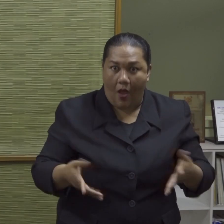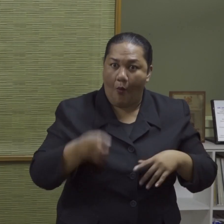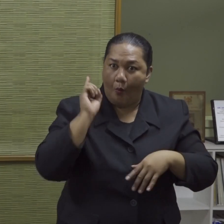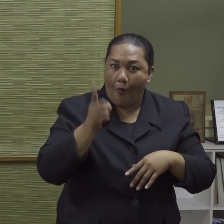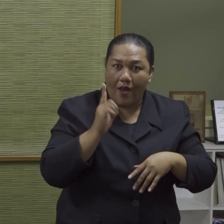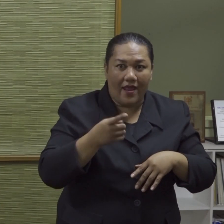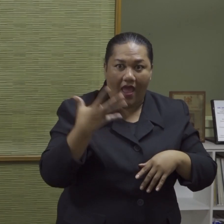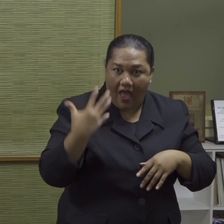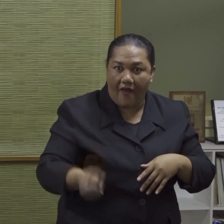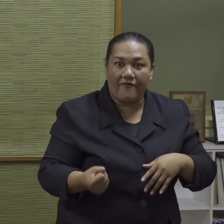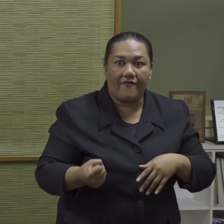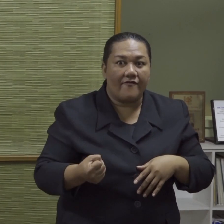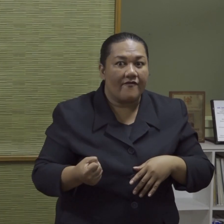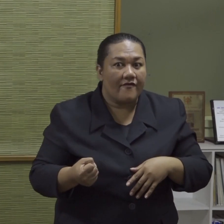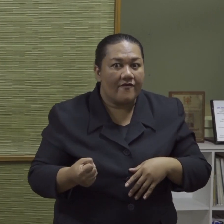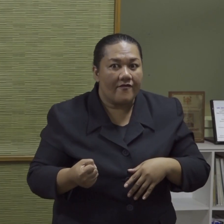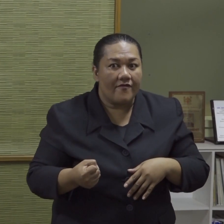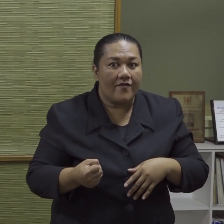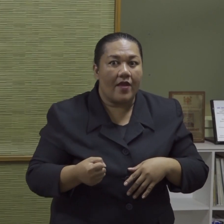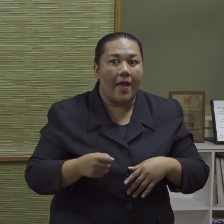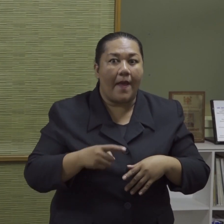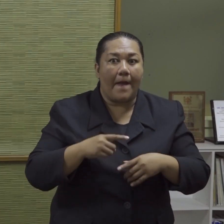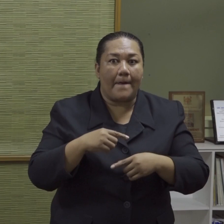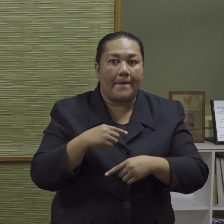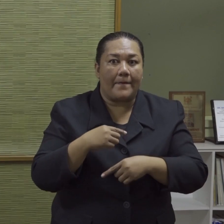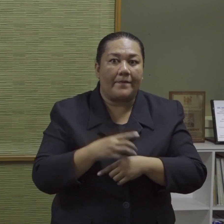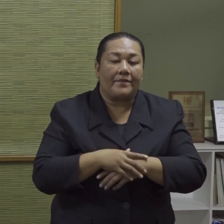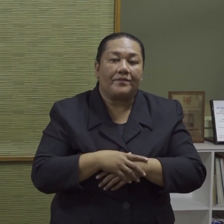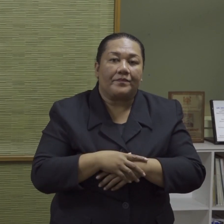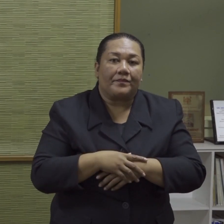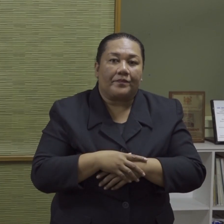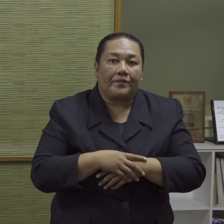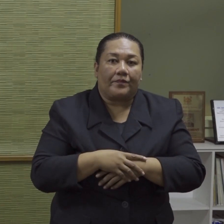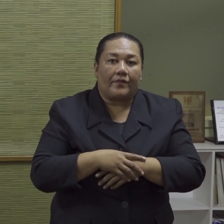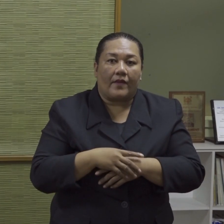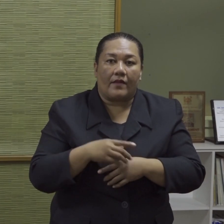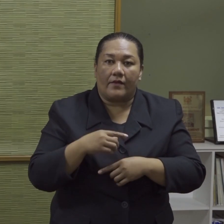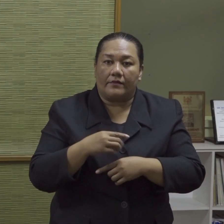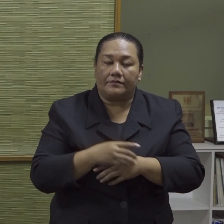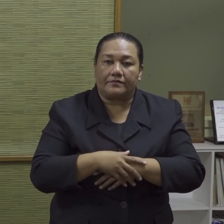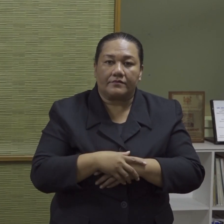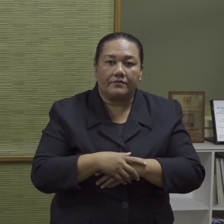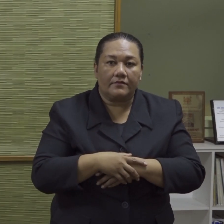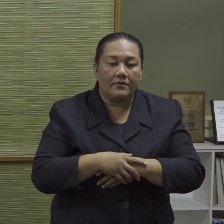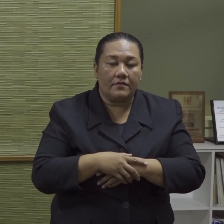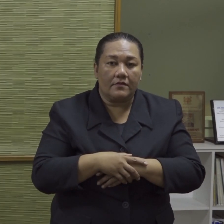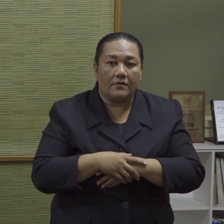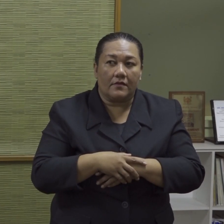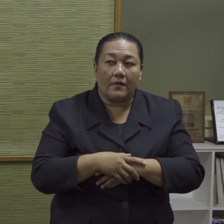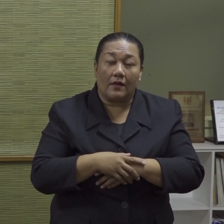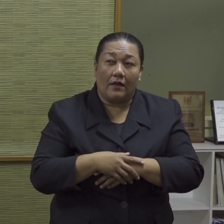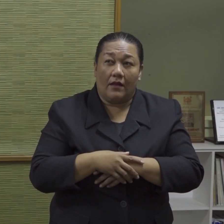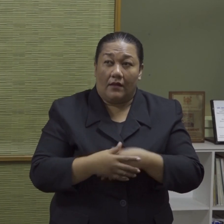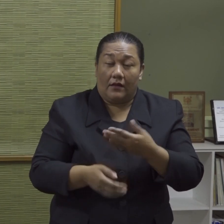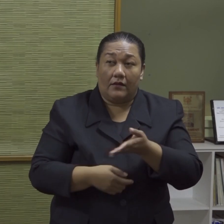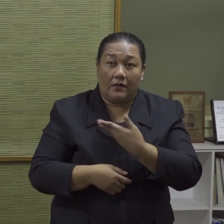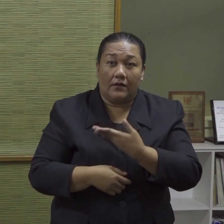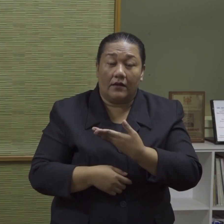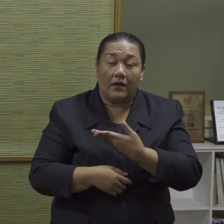the bus service operations still be on, or is it on? We don't have